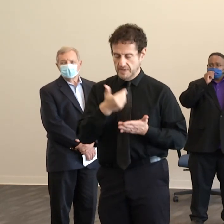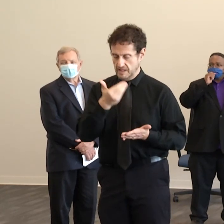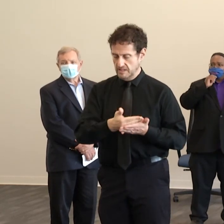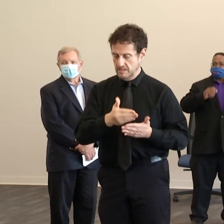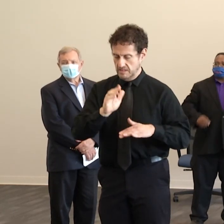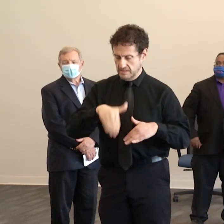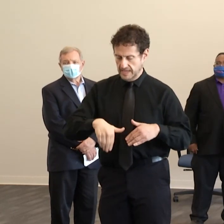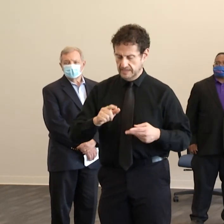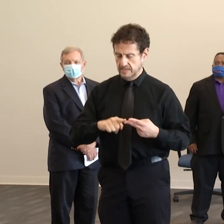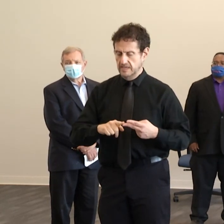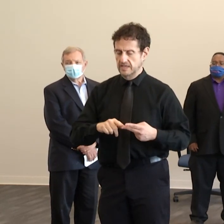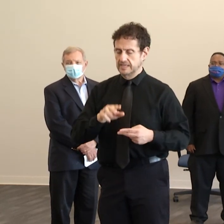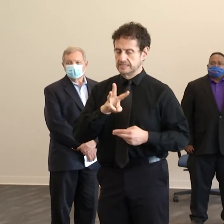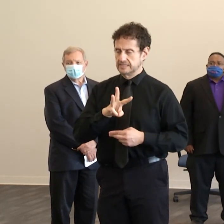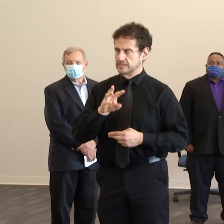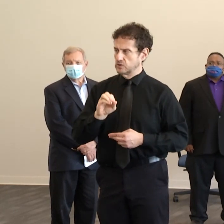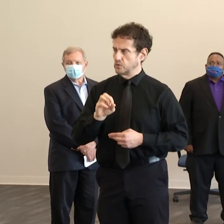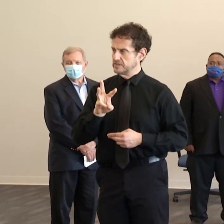60632 at 45.